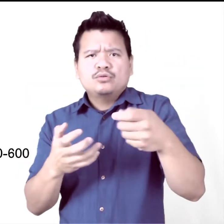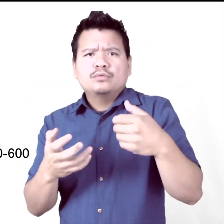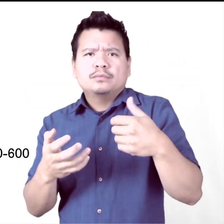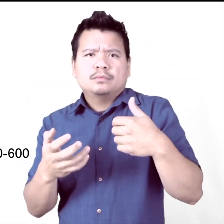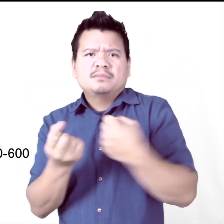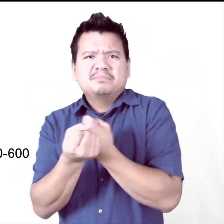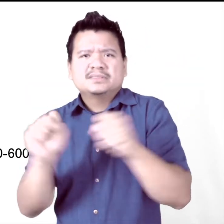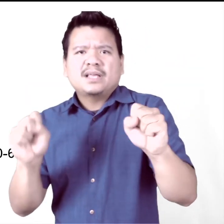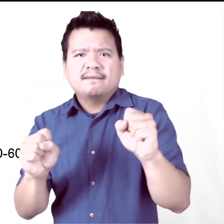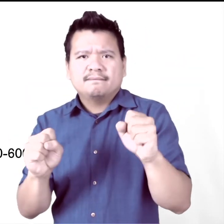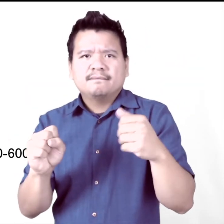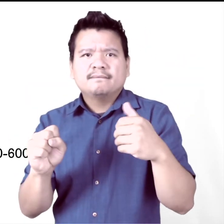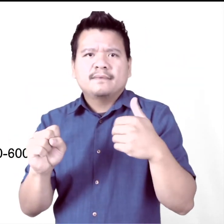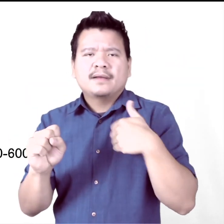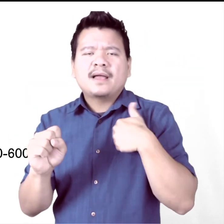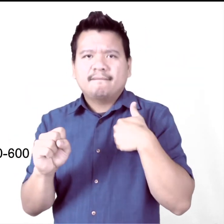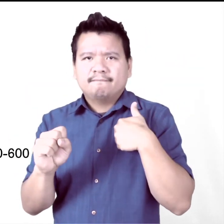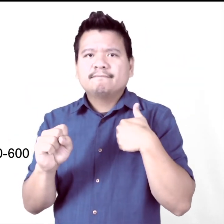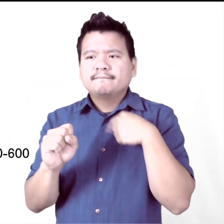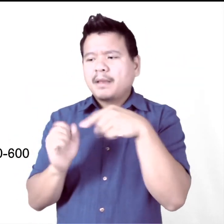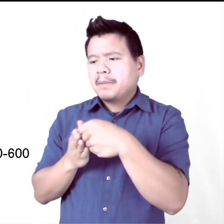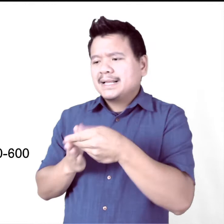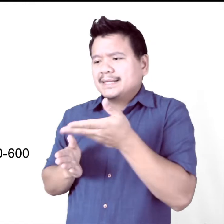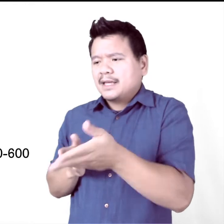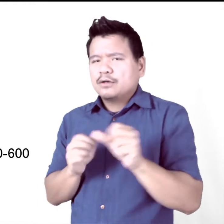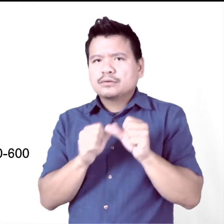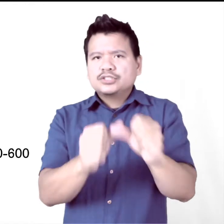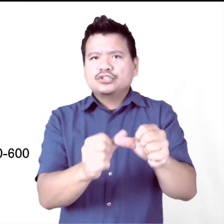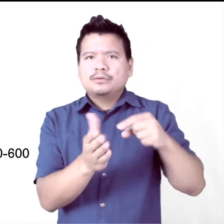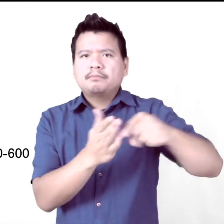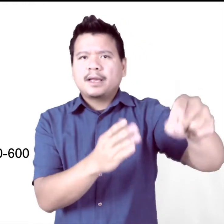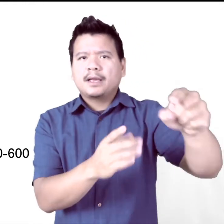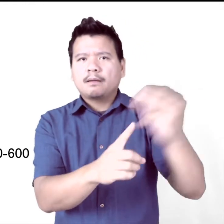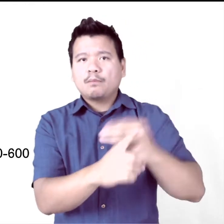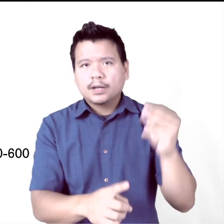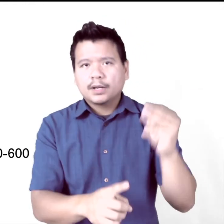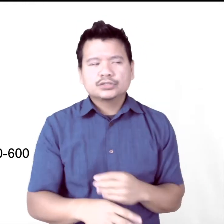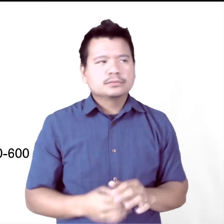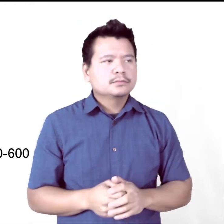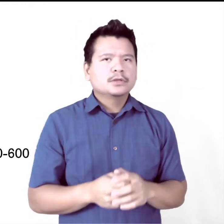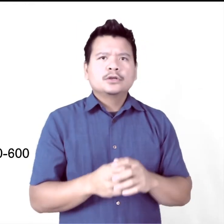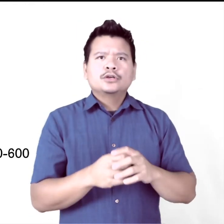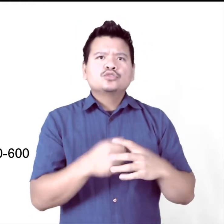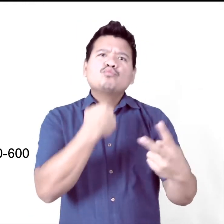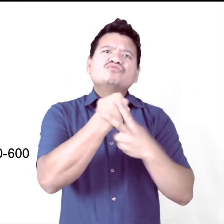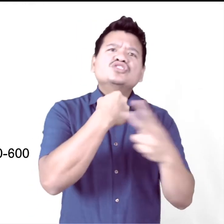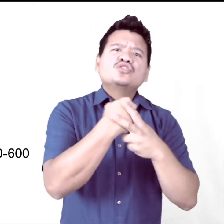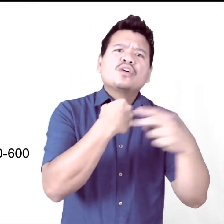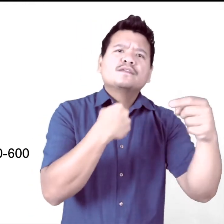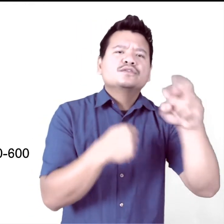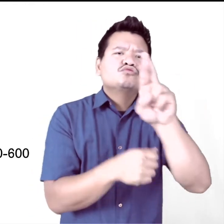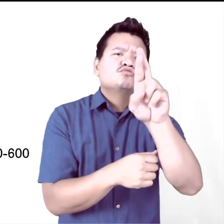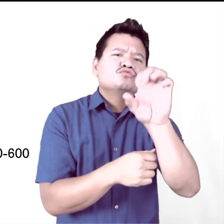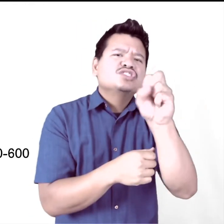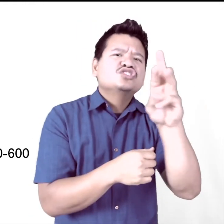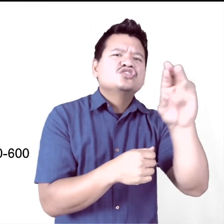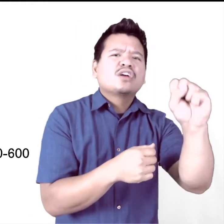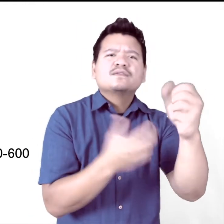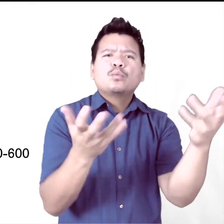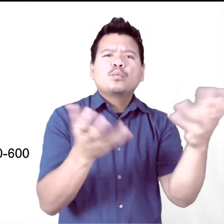have some cushion there to continue making your mortgage payments. So, what counts as reserves? You have